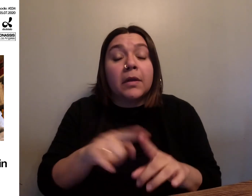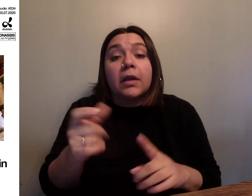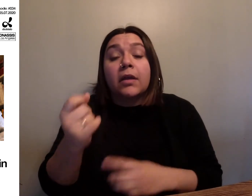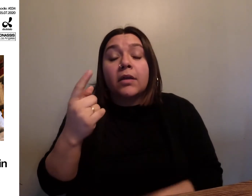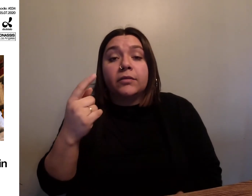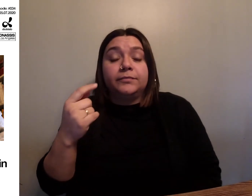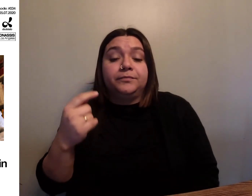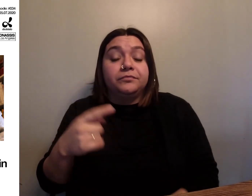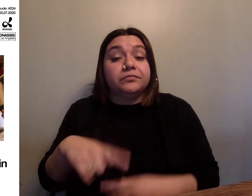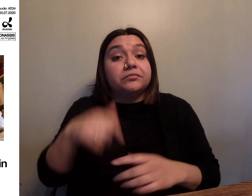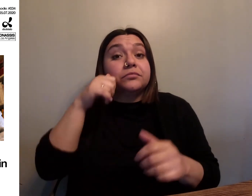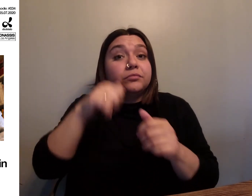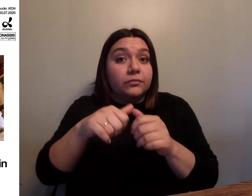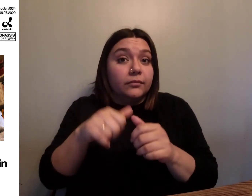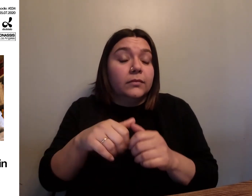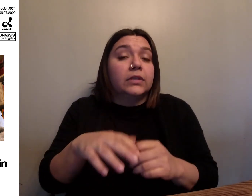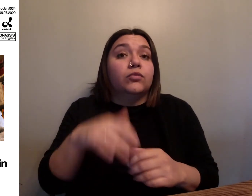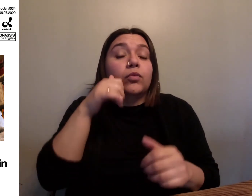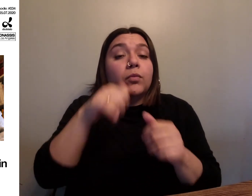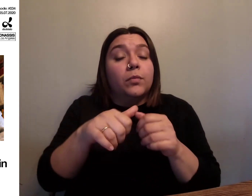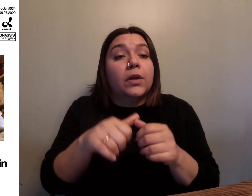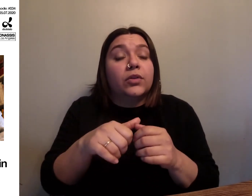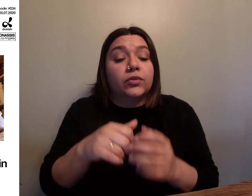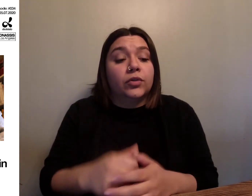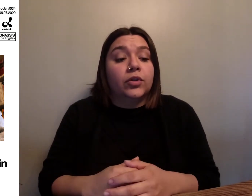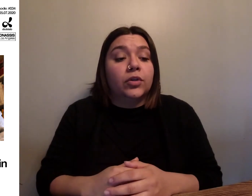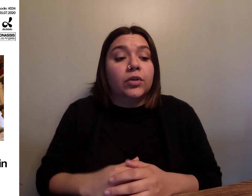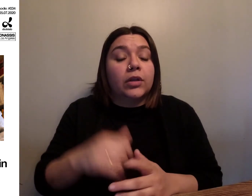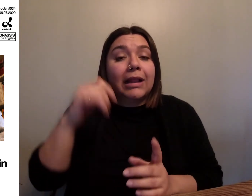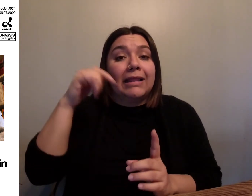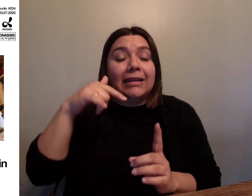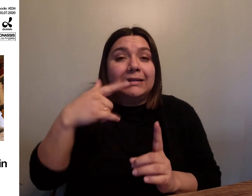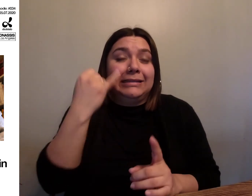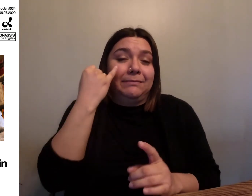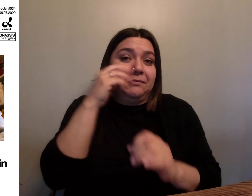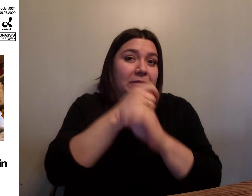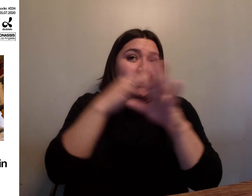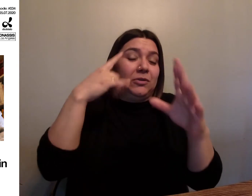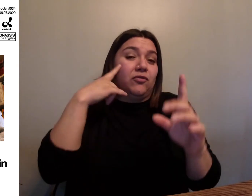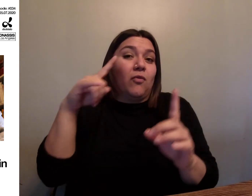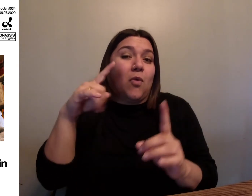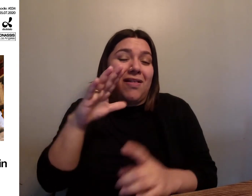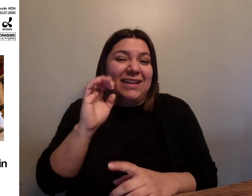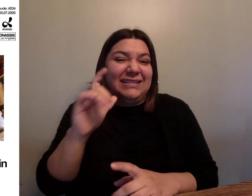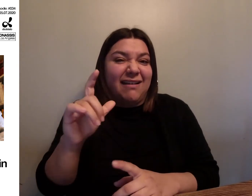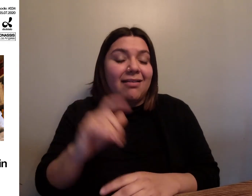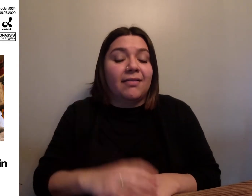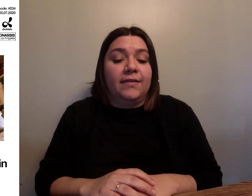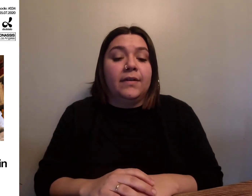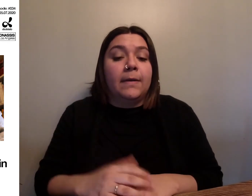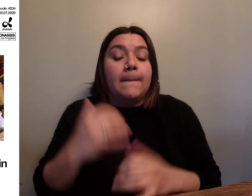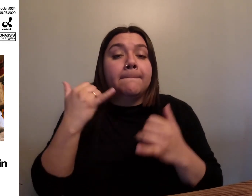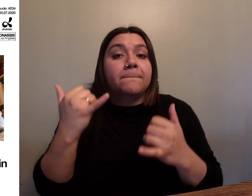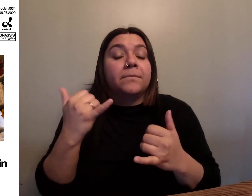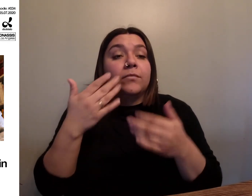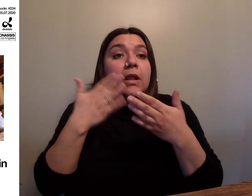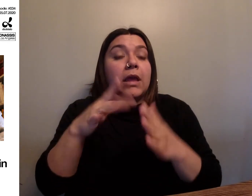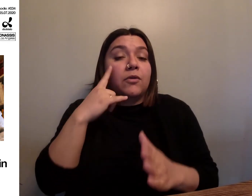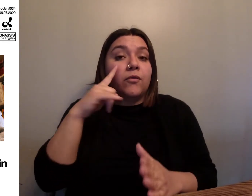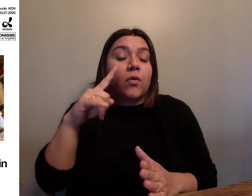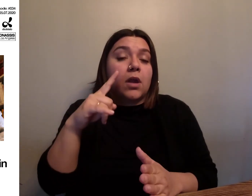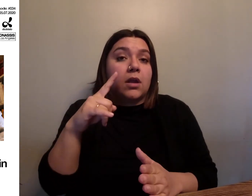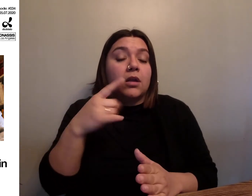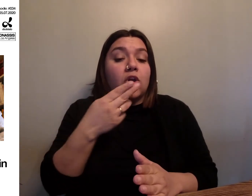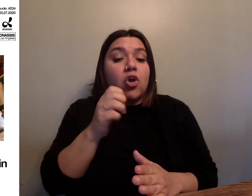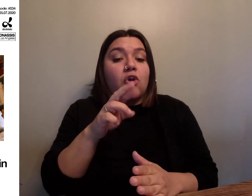But it is the reminder, because this gets us back to the image of the cell, hermits who are